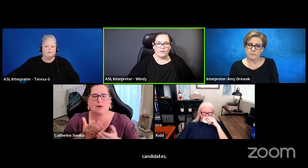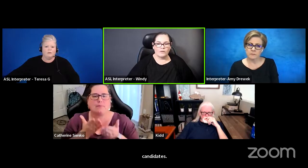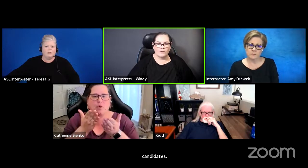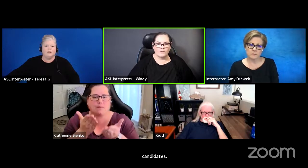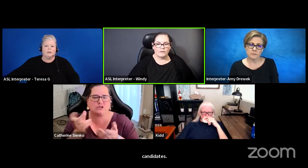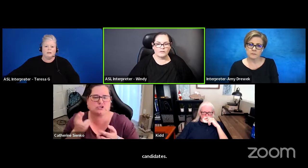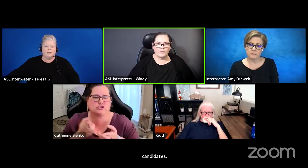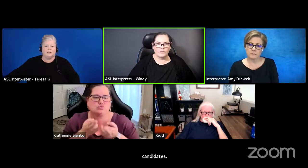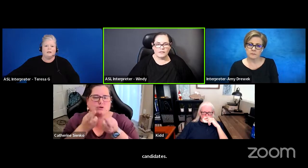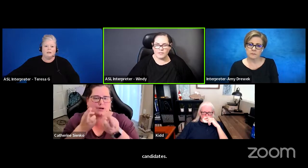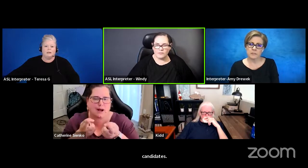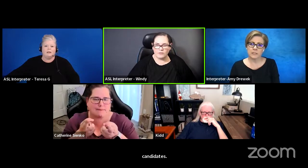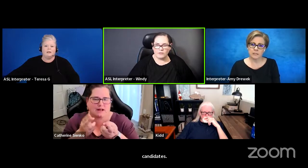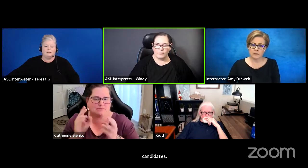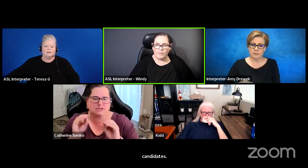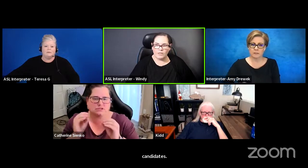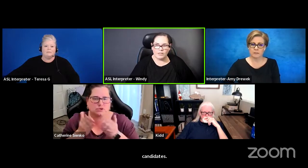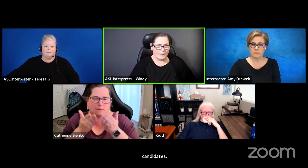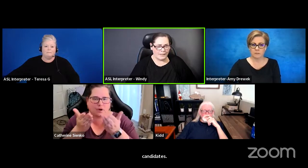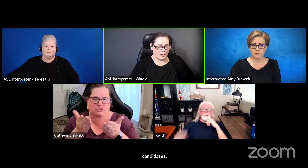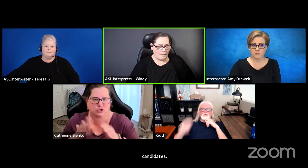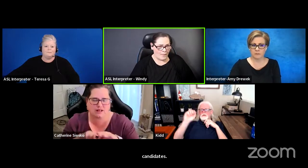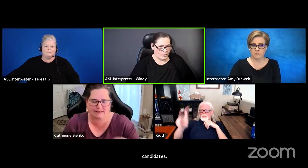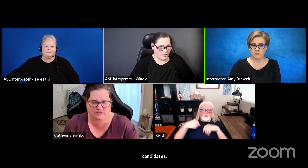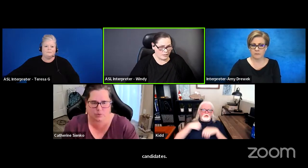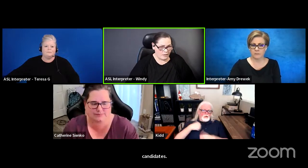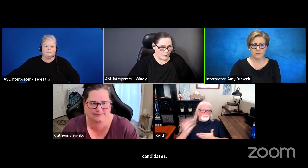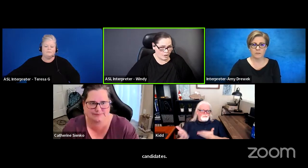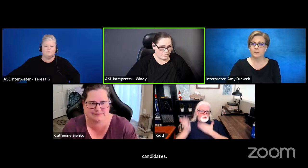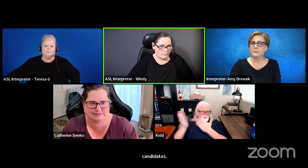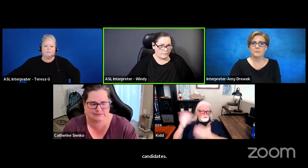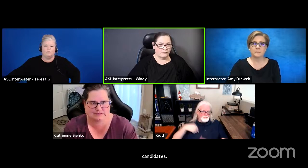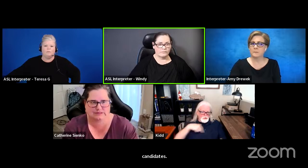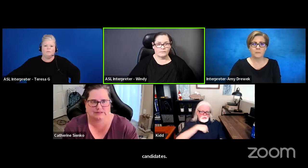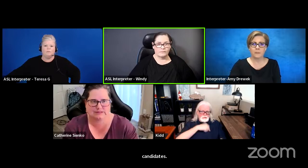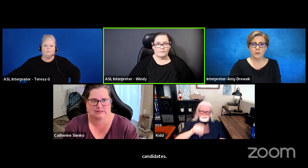So did Commissioner Bomarczyk make a motion?